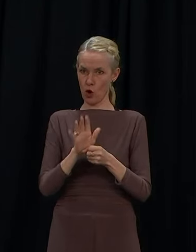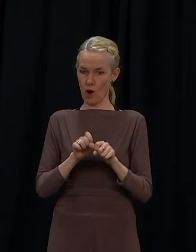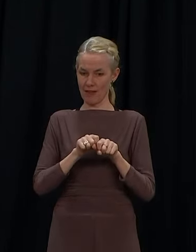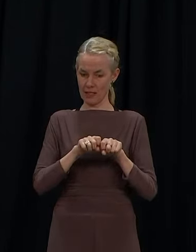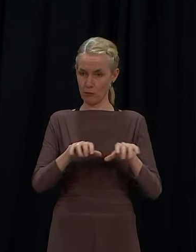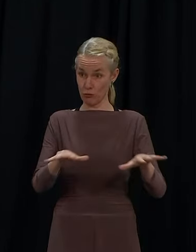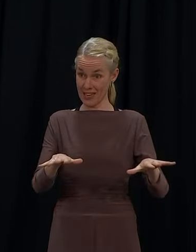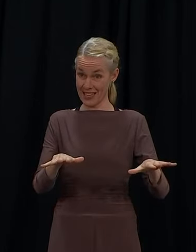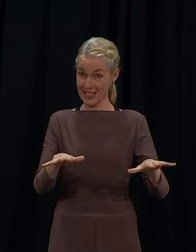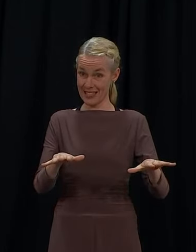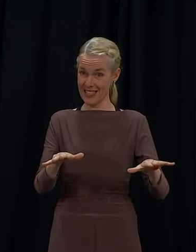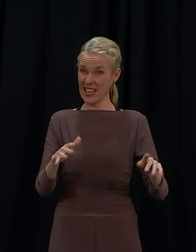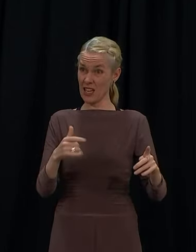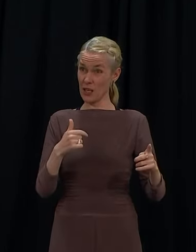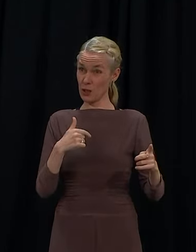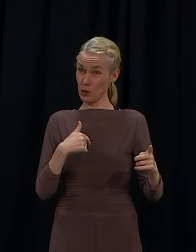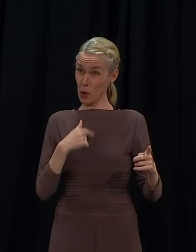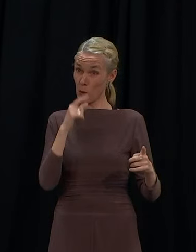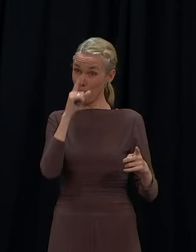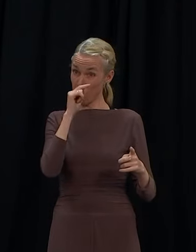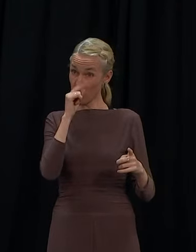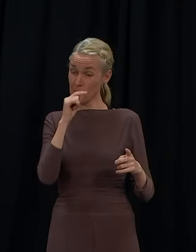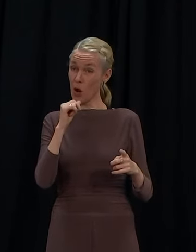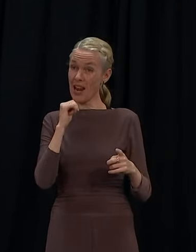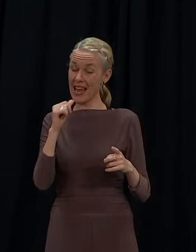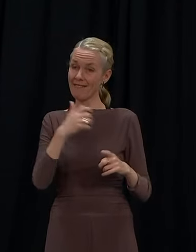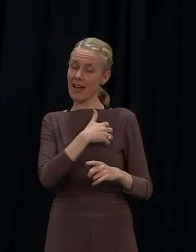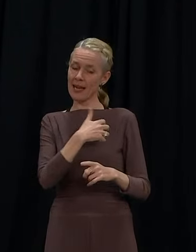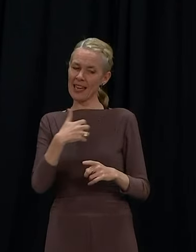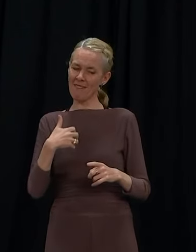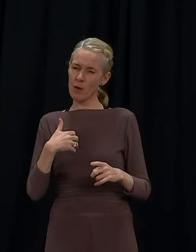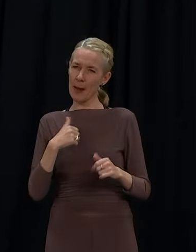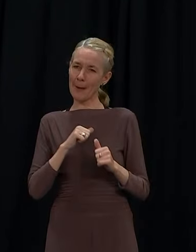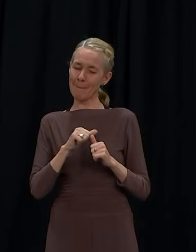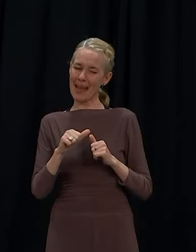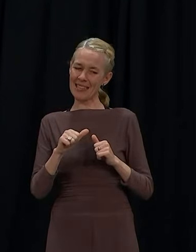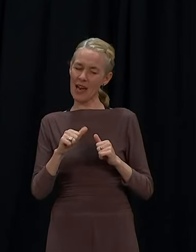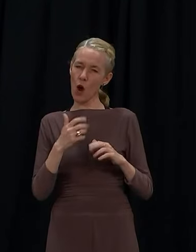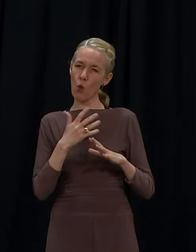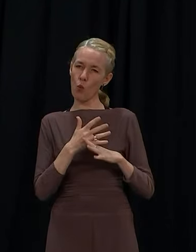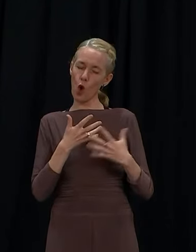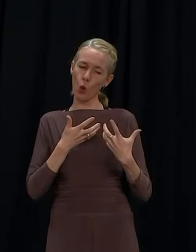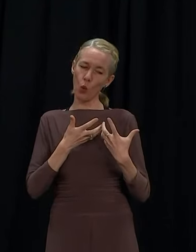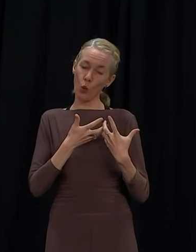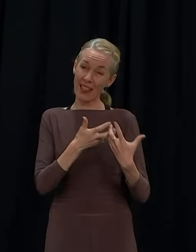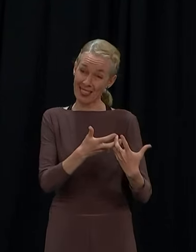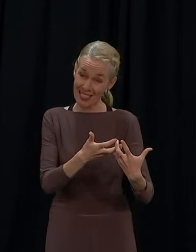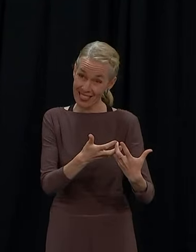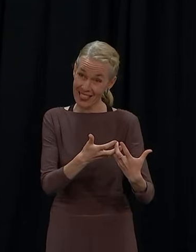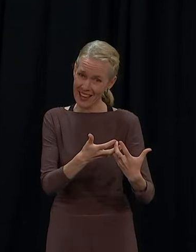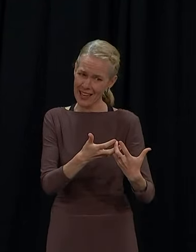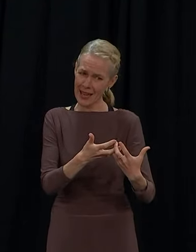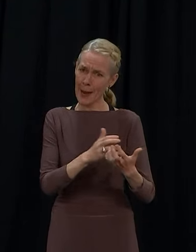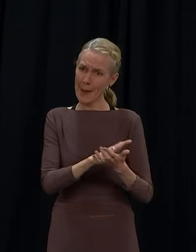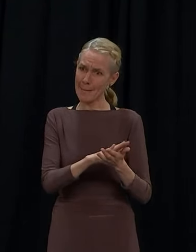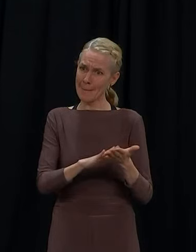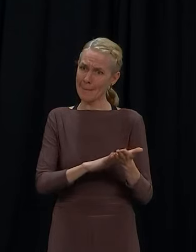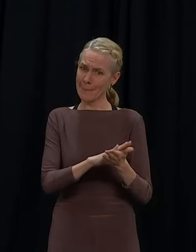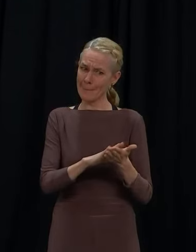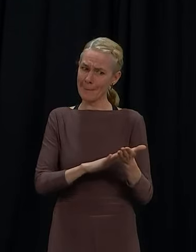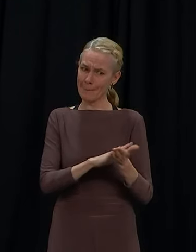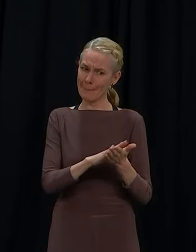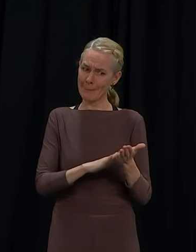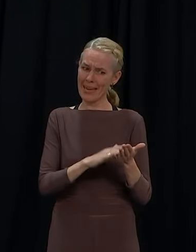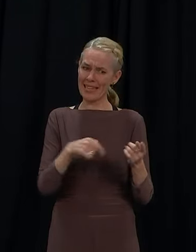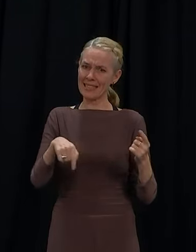the Pacifica communities. Does that just tell us that the vaccine rollout plan for Pacifica has failed? Well, actually, I look